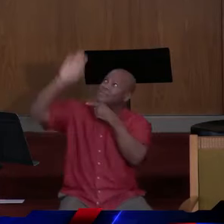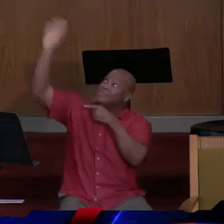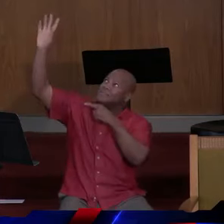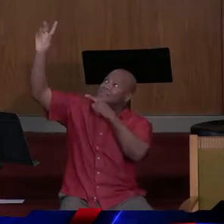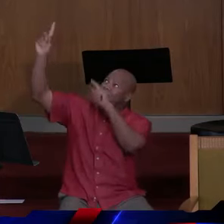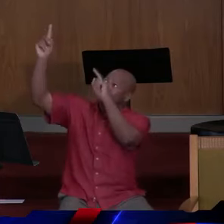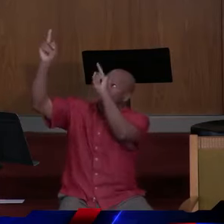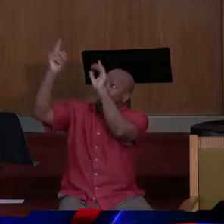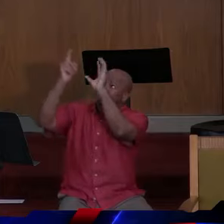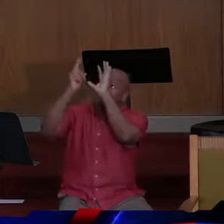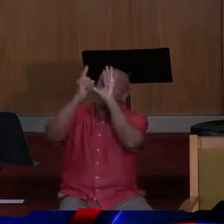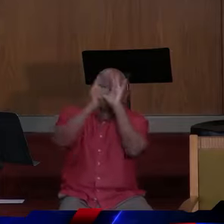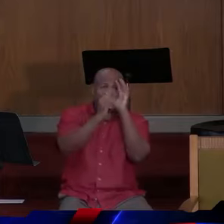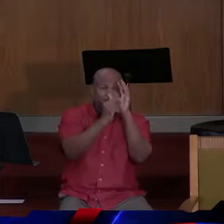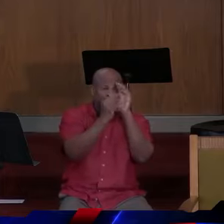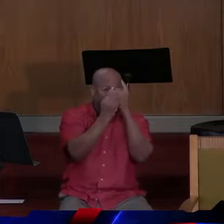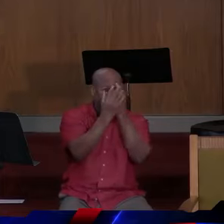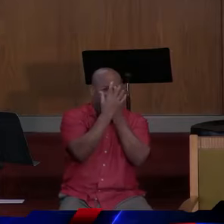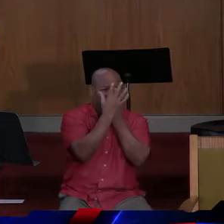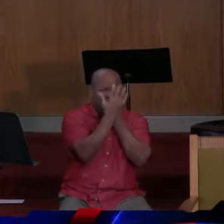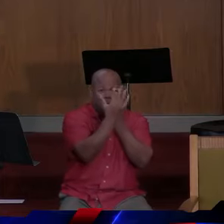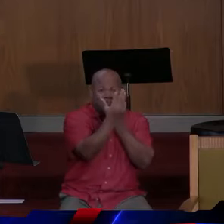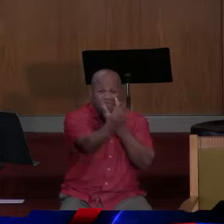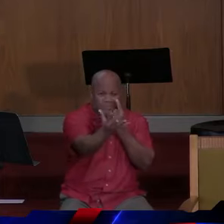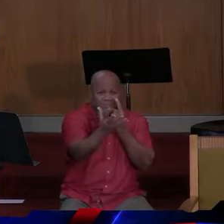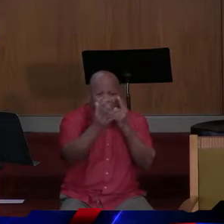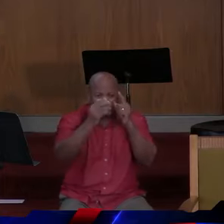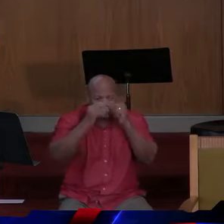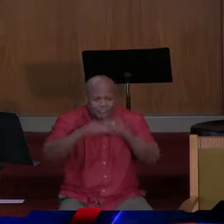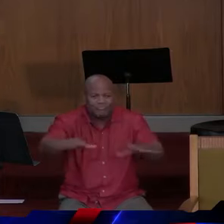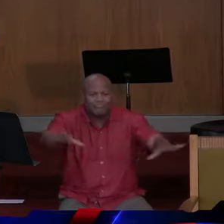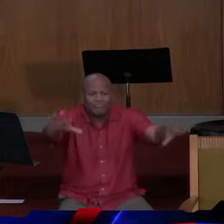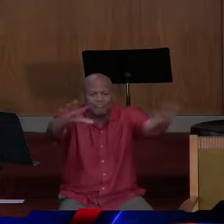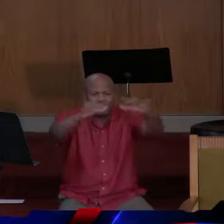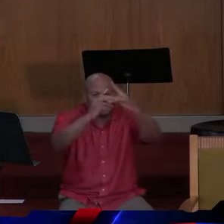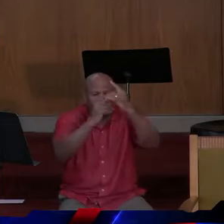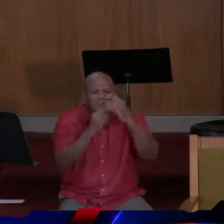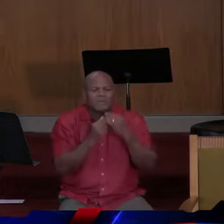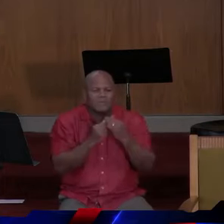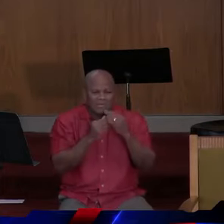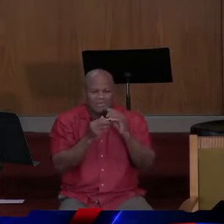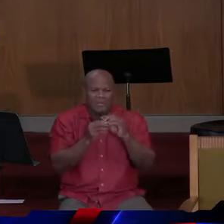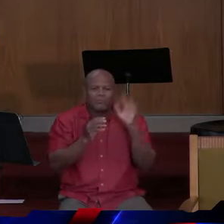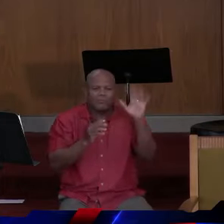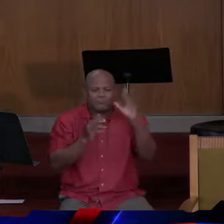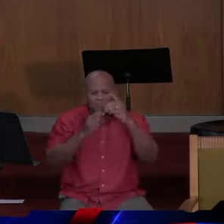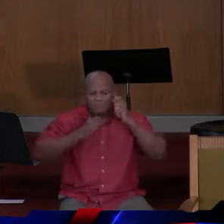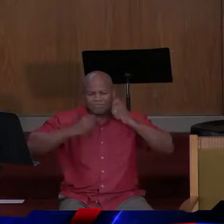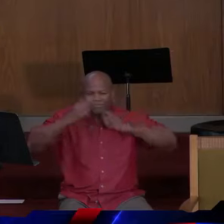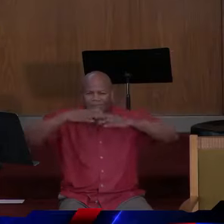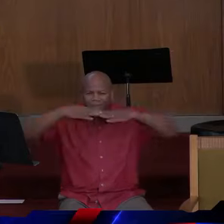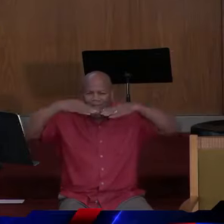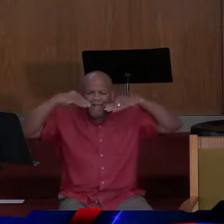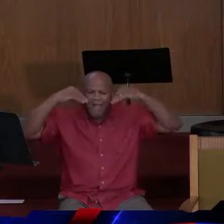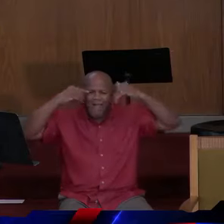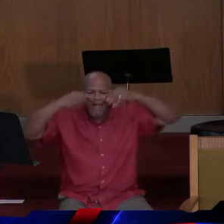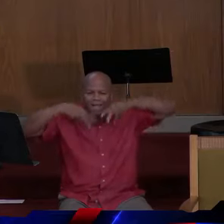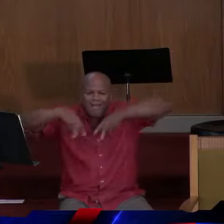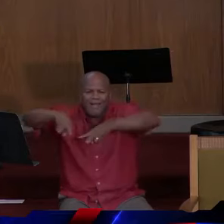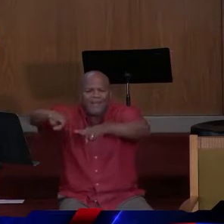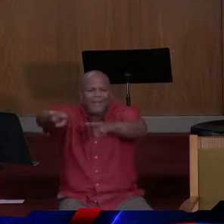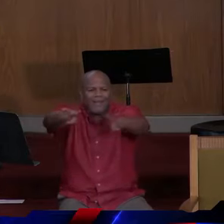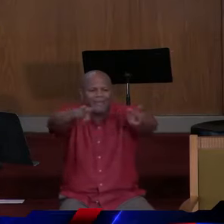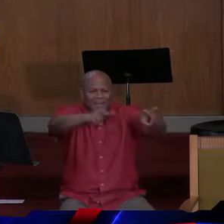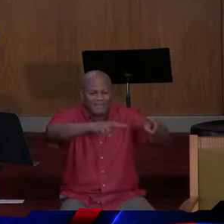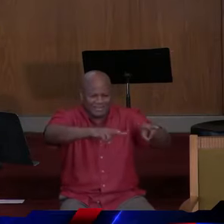you. The Lord lift up the countenance upon thee. NIV says, the Lord smile upon you and give